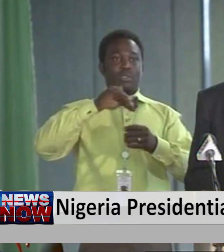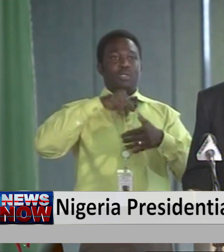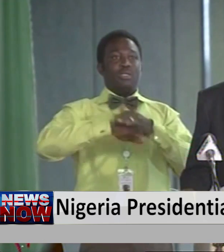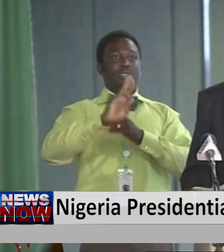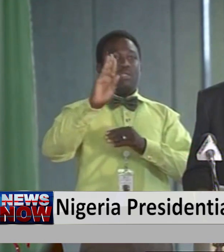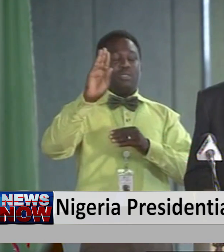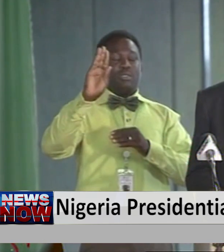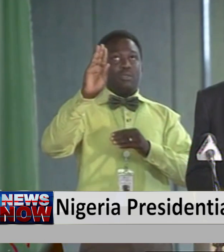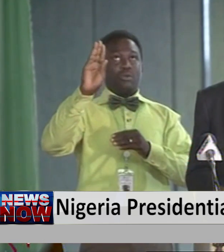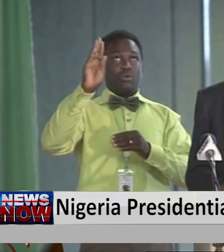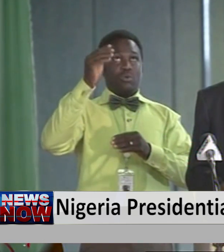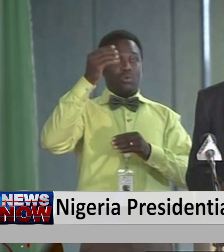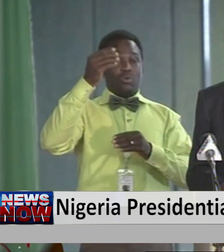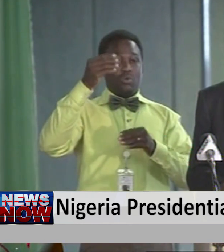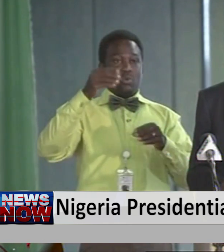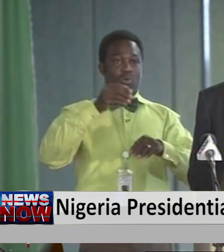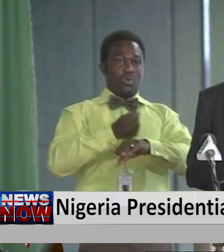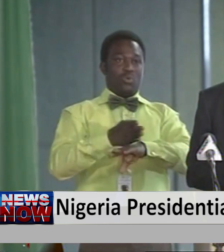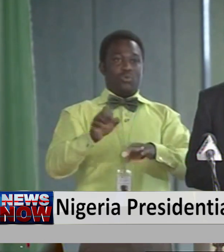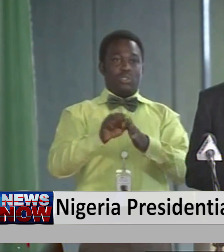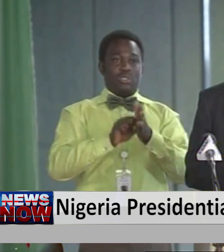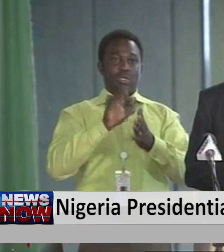Ogun State are 14.